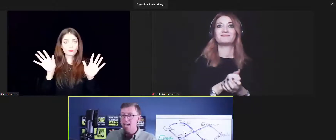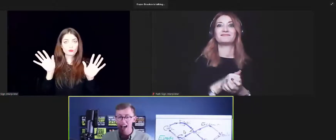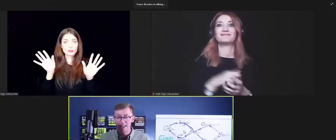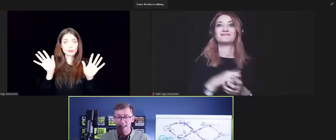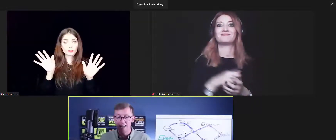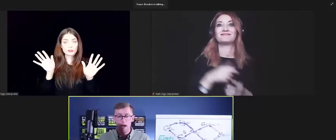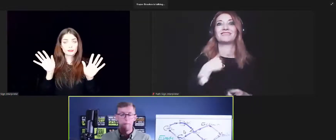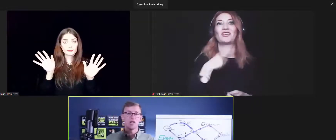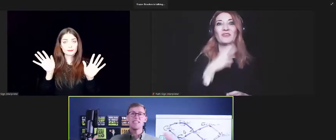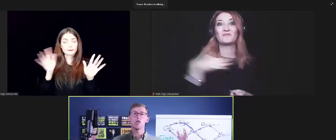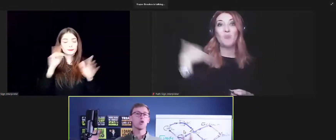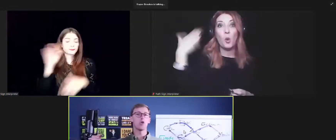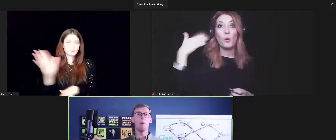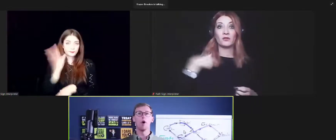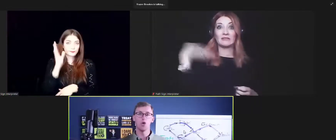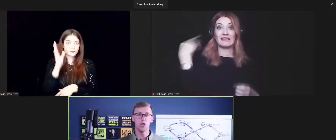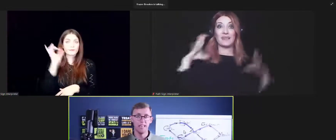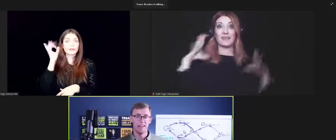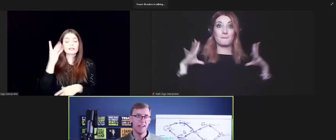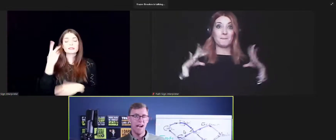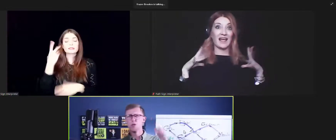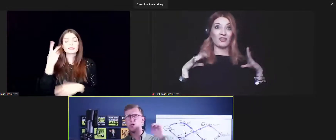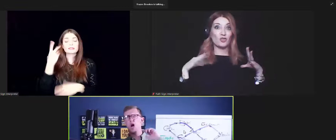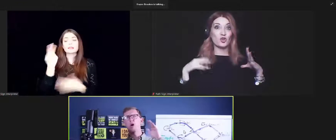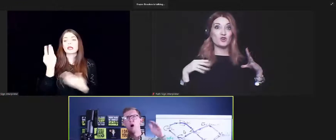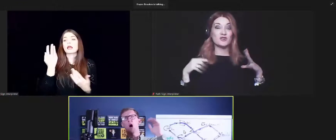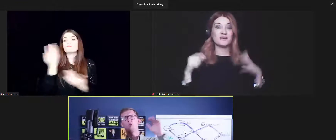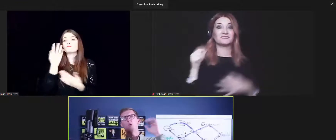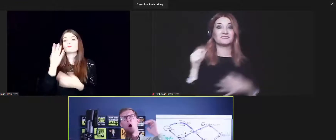10 because I didn't stop hustling. I was go.